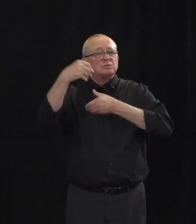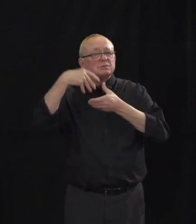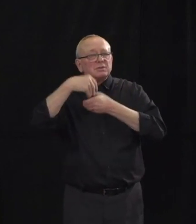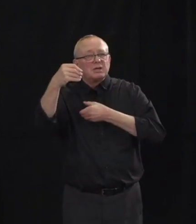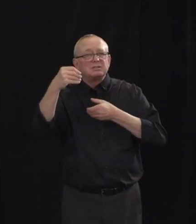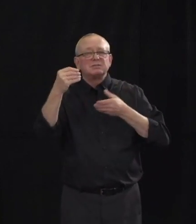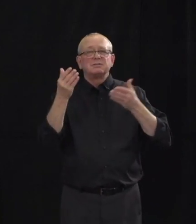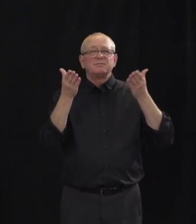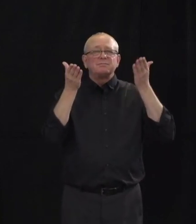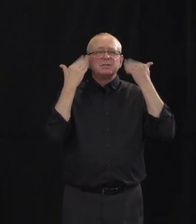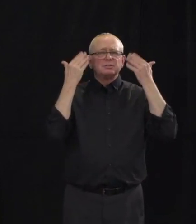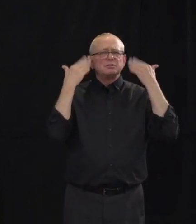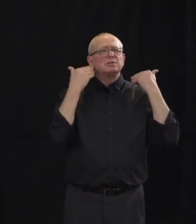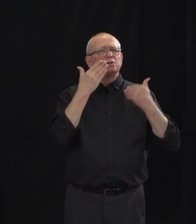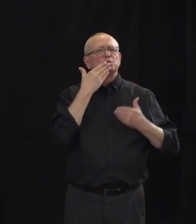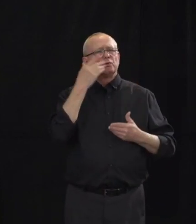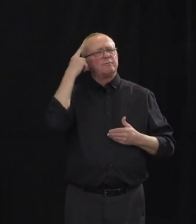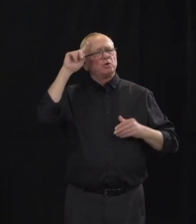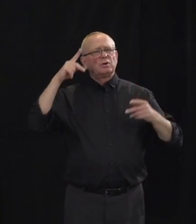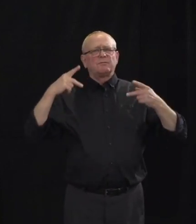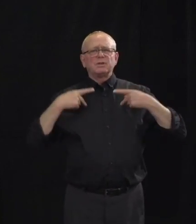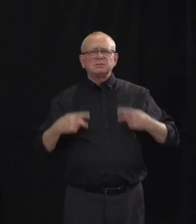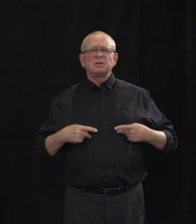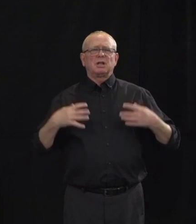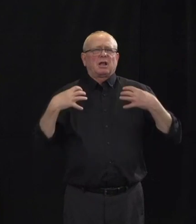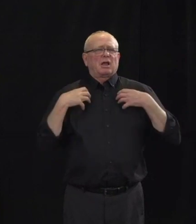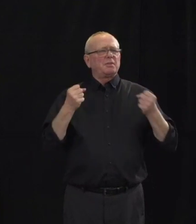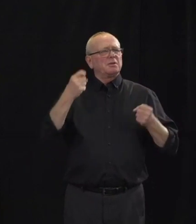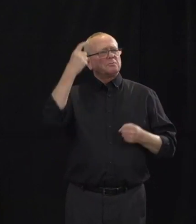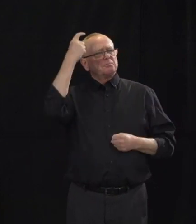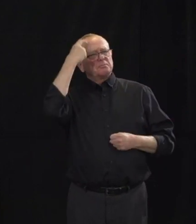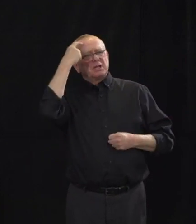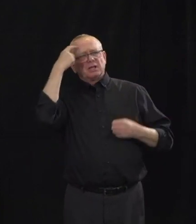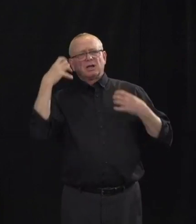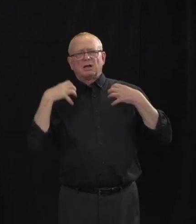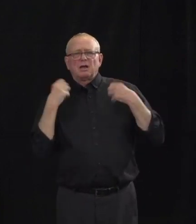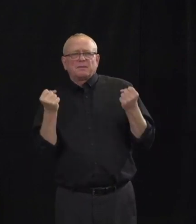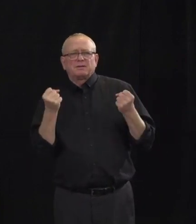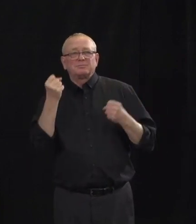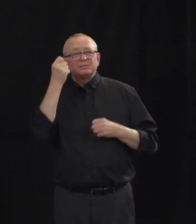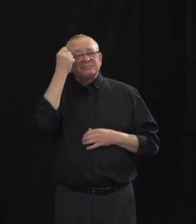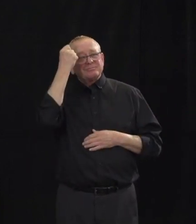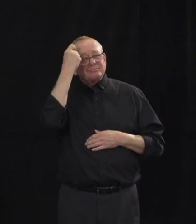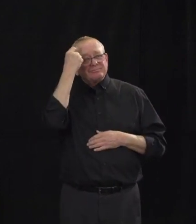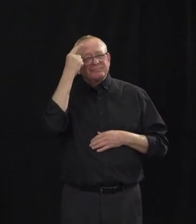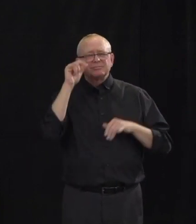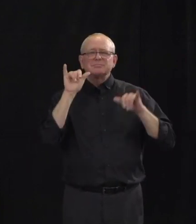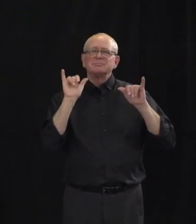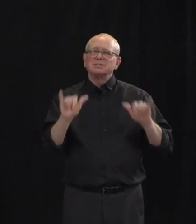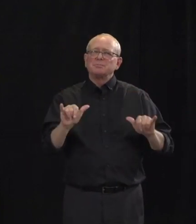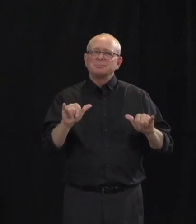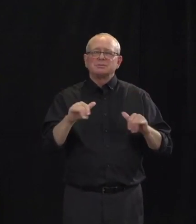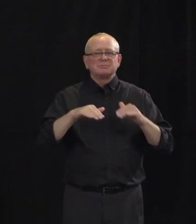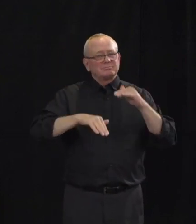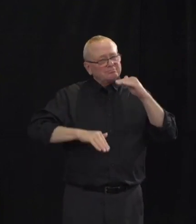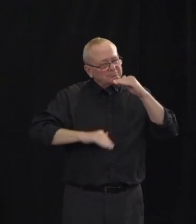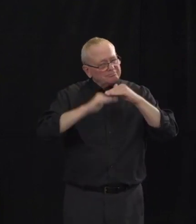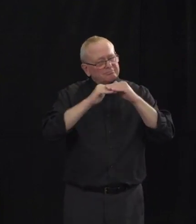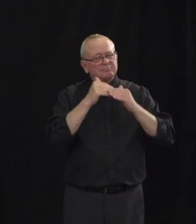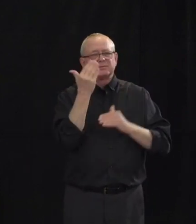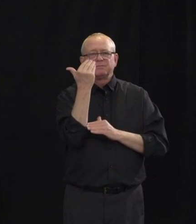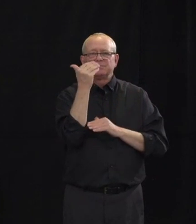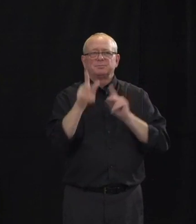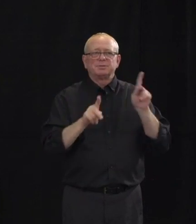occur in groups of more than 15 people. Also, at all such gatherings, indoors and out, the 2-meter